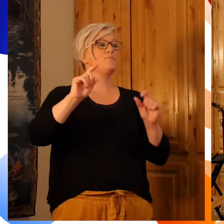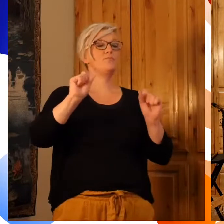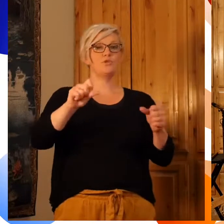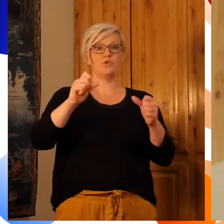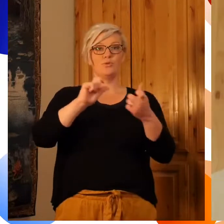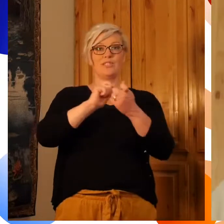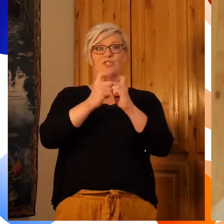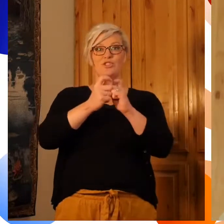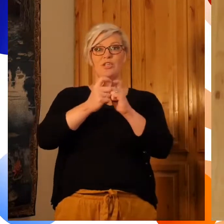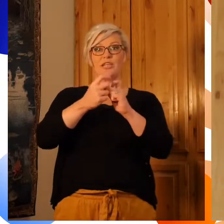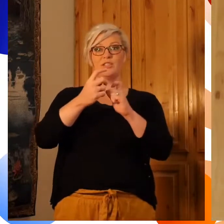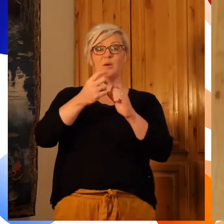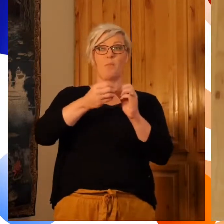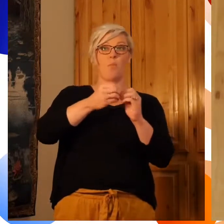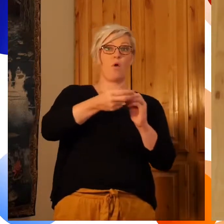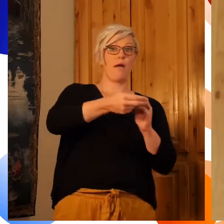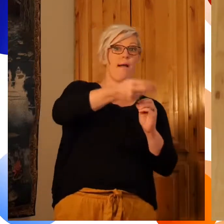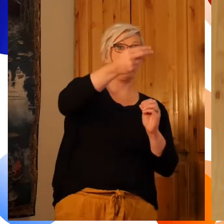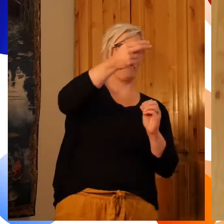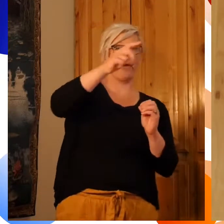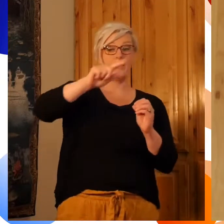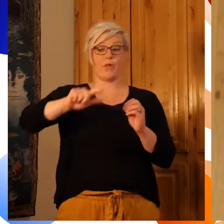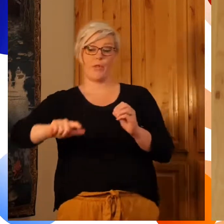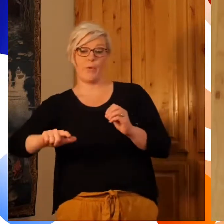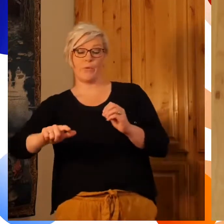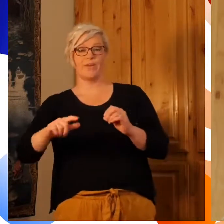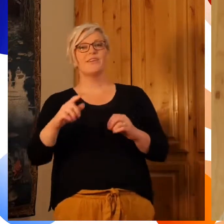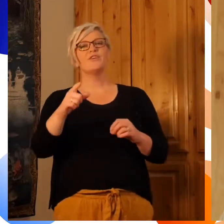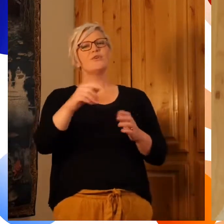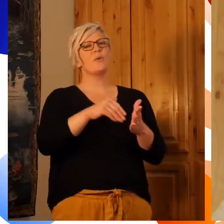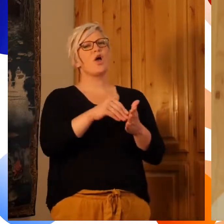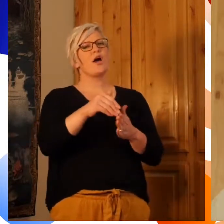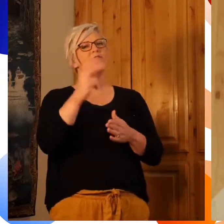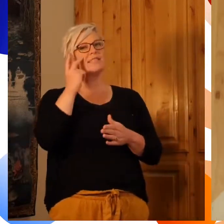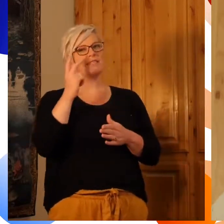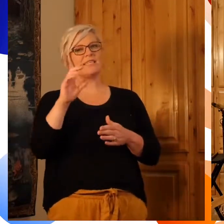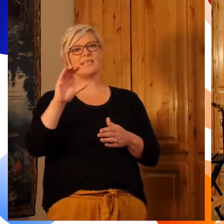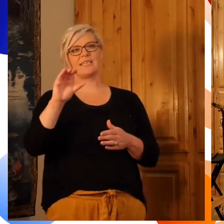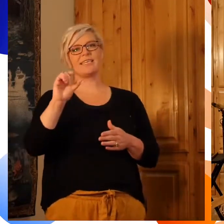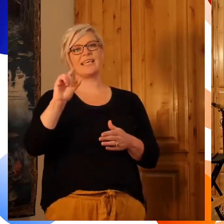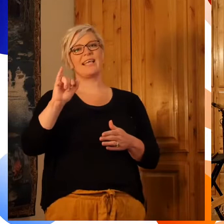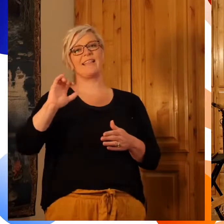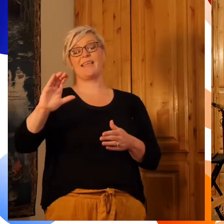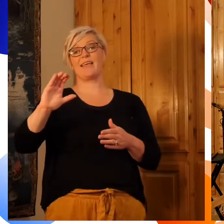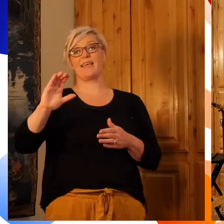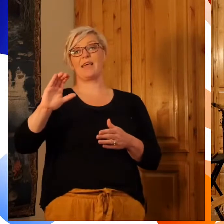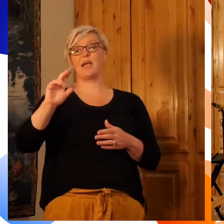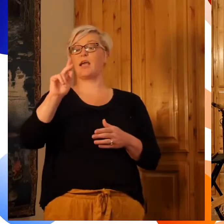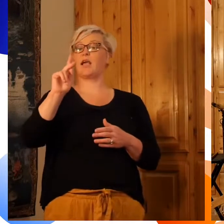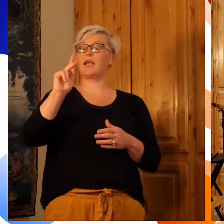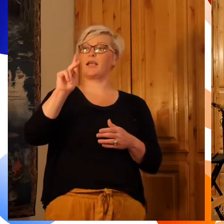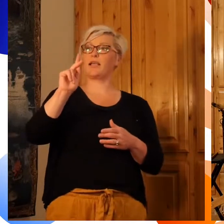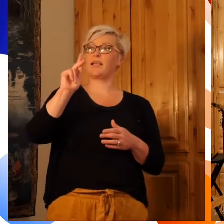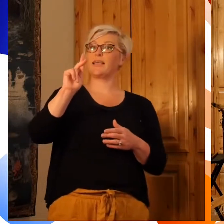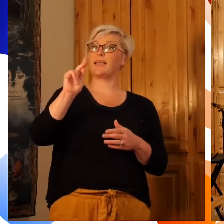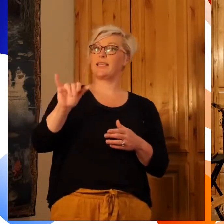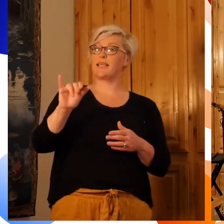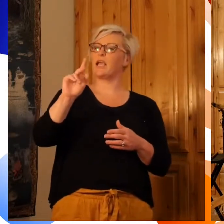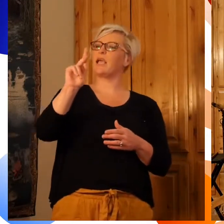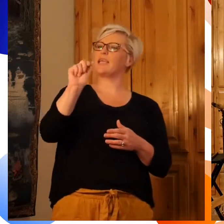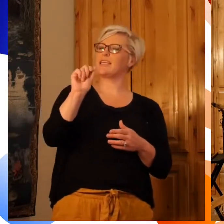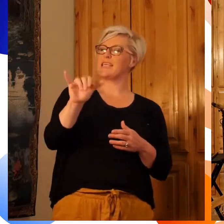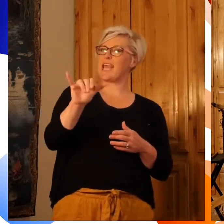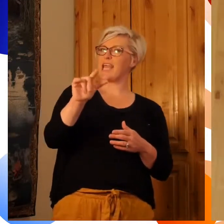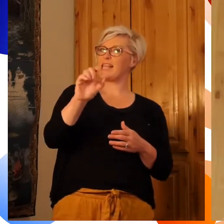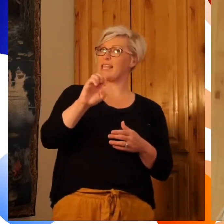And you'll often see them in a ceilidh band where they accompany a dance band. Tell with them what a the baron. Is. Oh, a ceilidh is an Irish